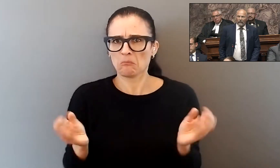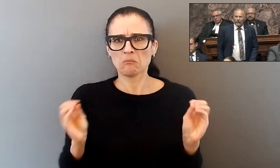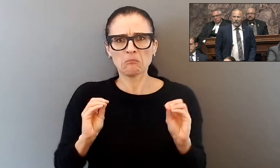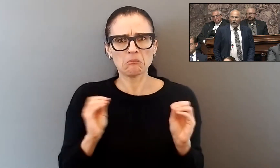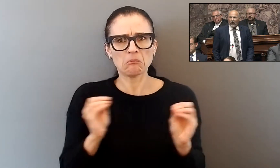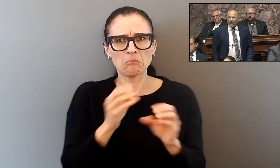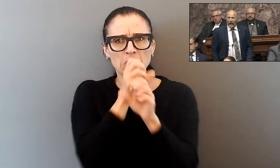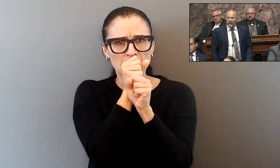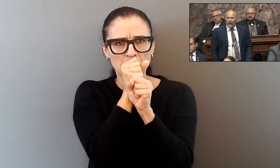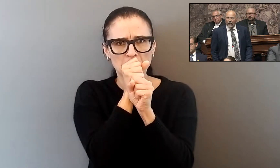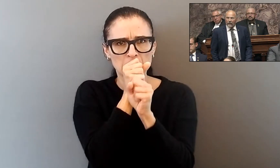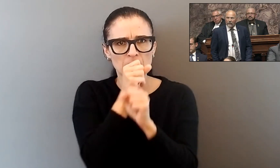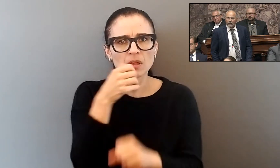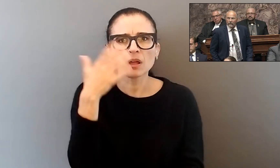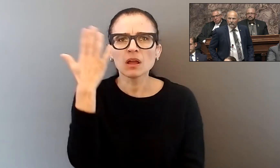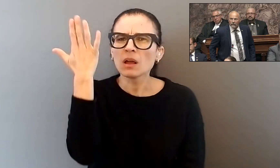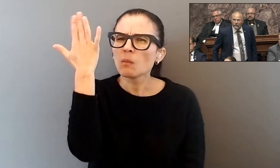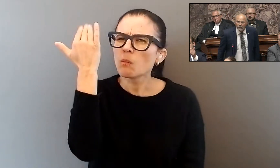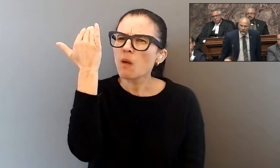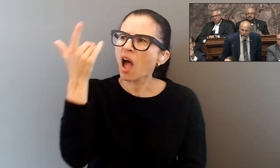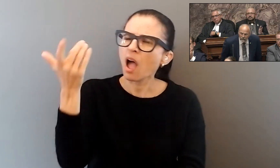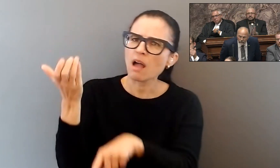forcing them to sign NDAs?